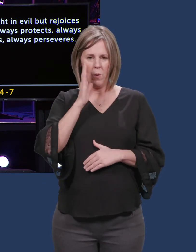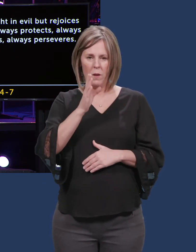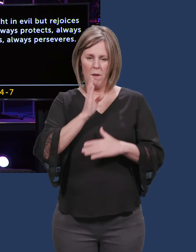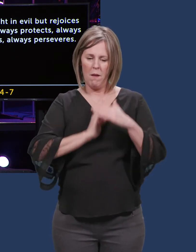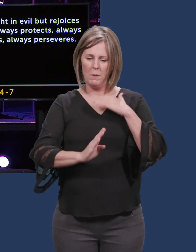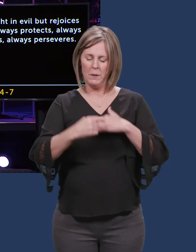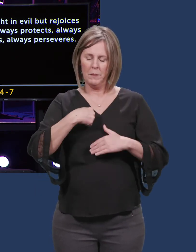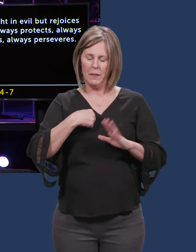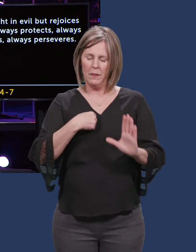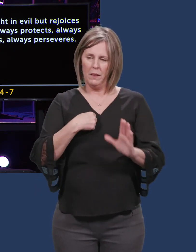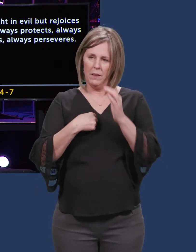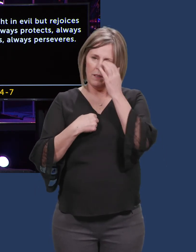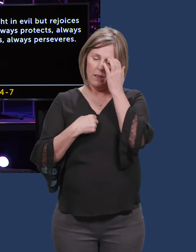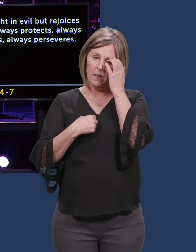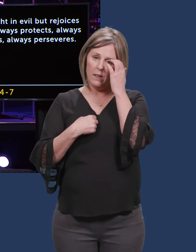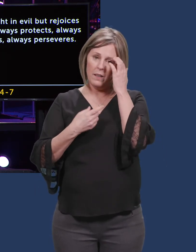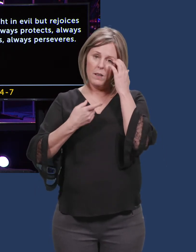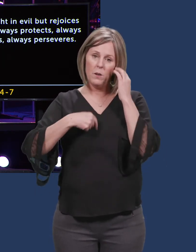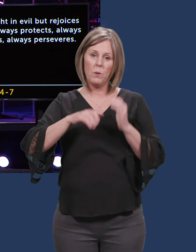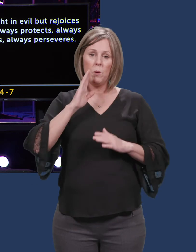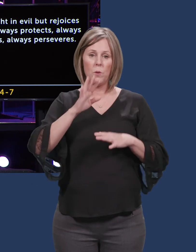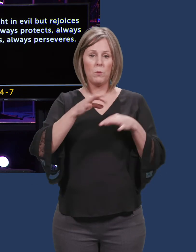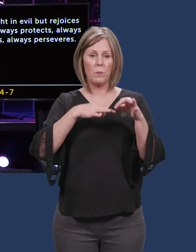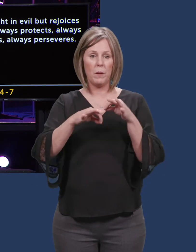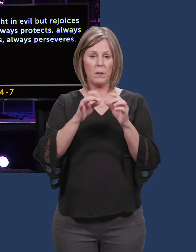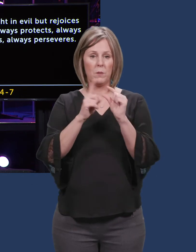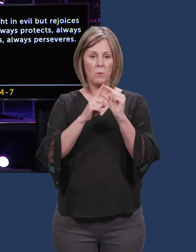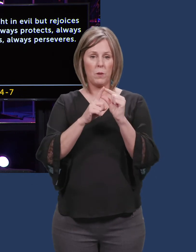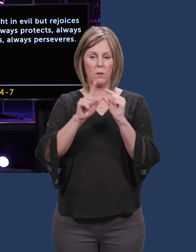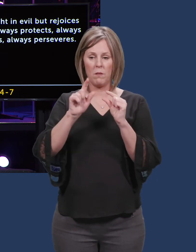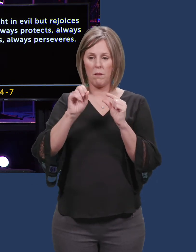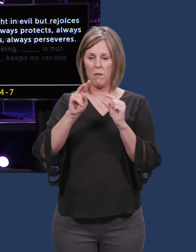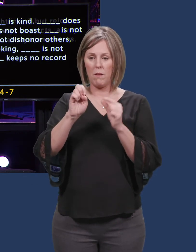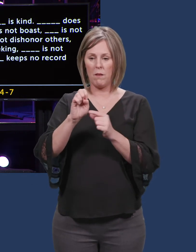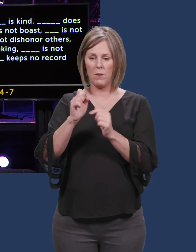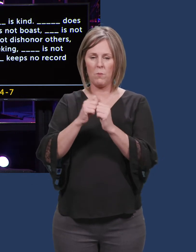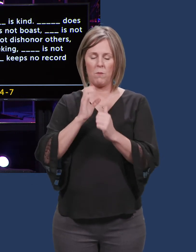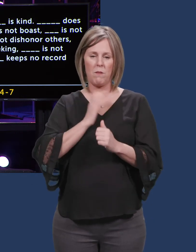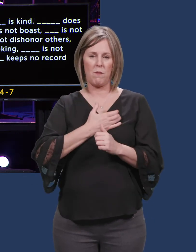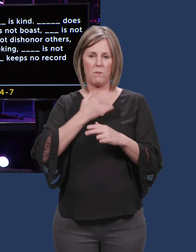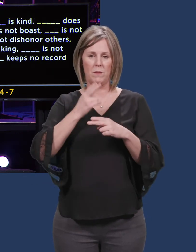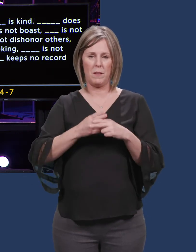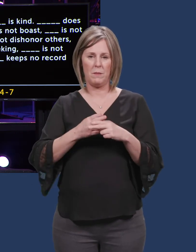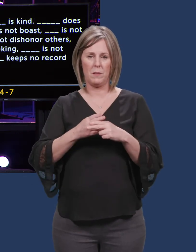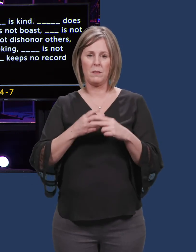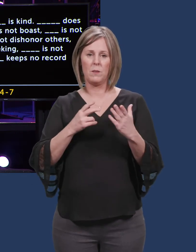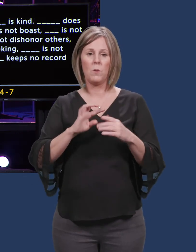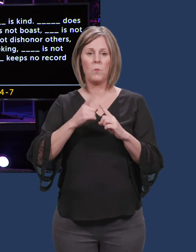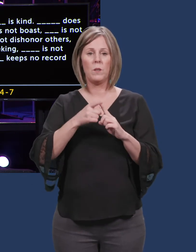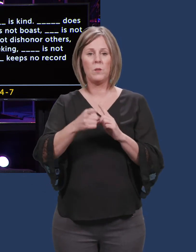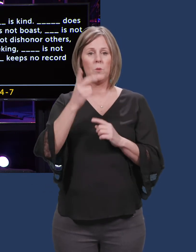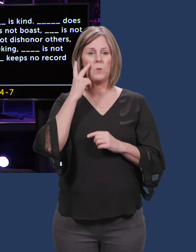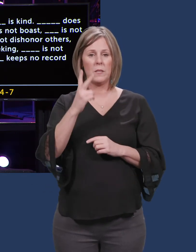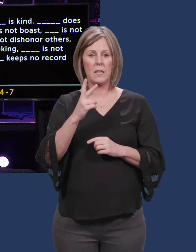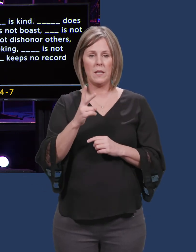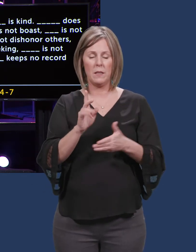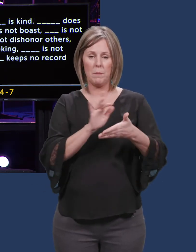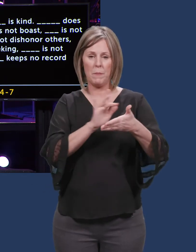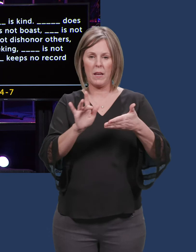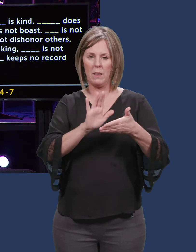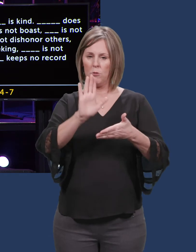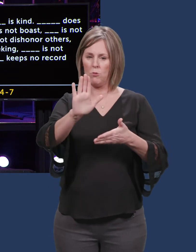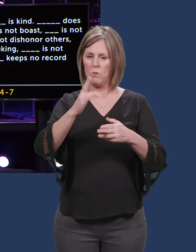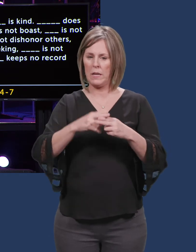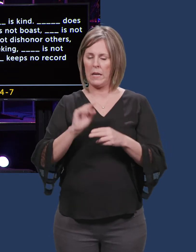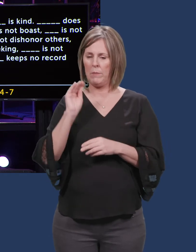convicting. And that is that we're going to replace the word love with our names. Okay, so when you see a blank, put your name in